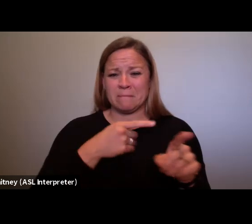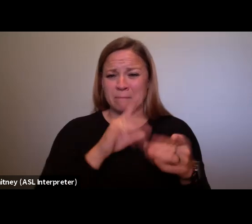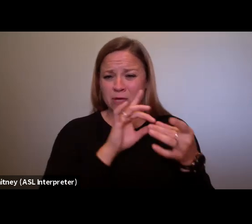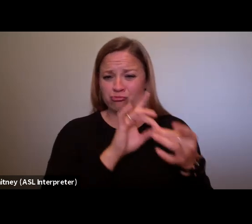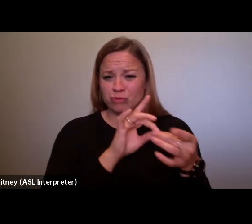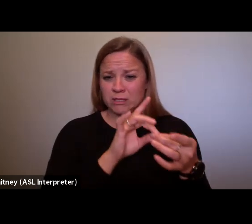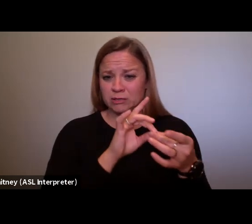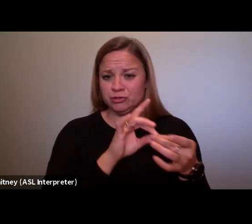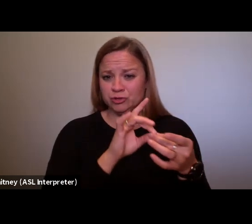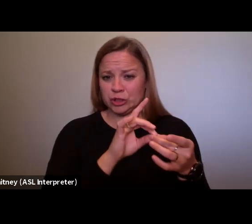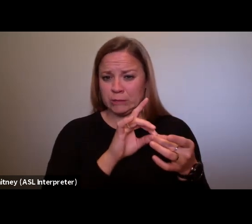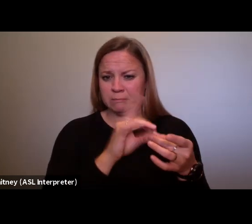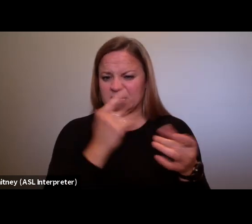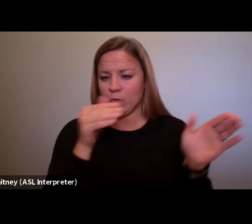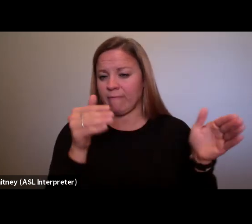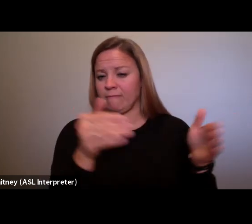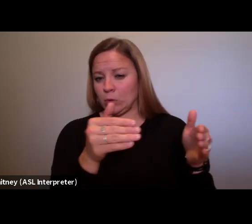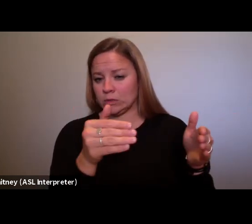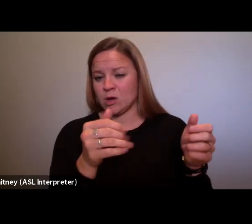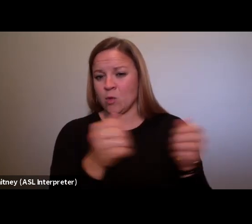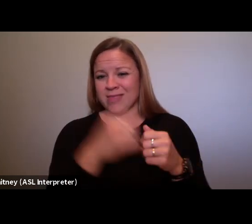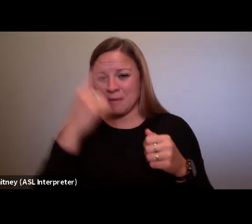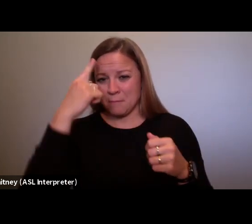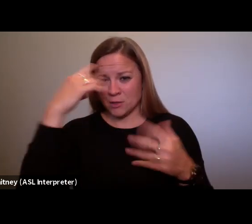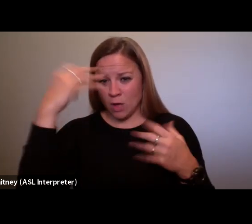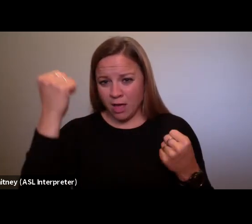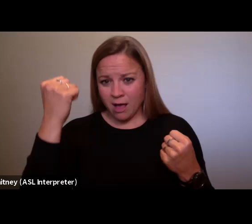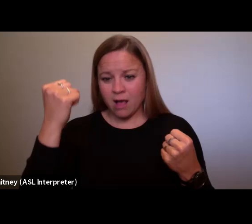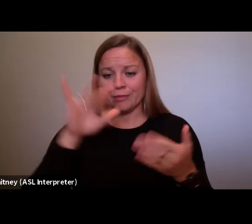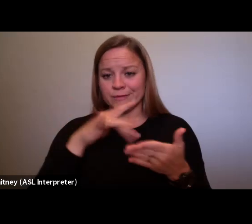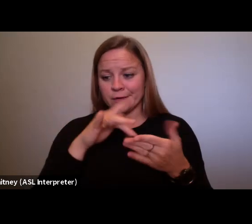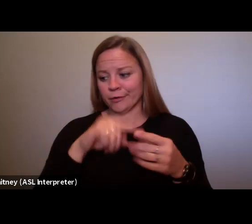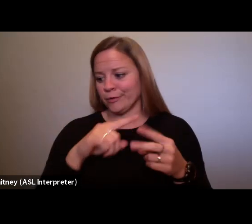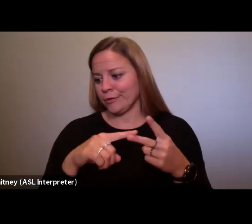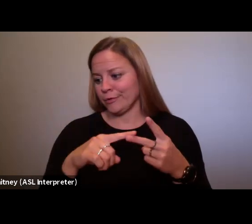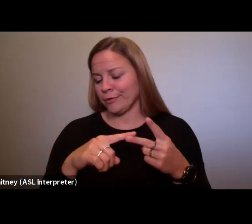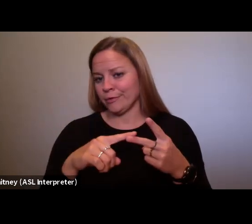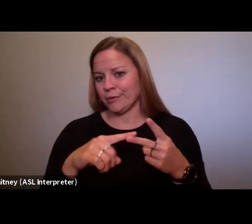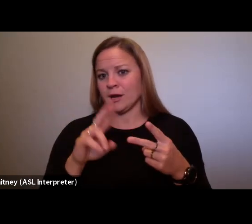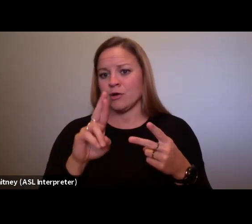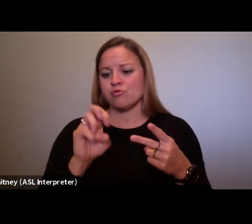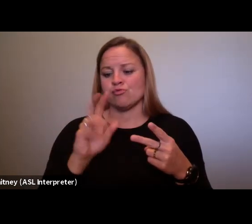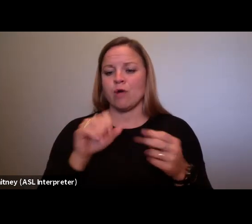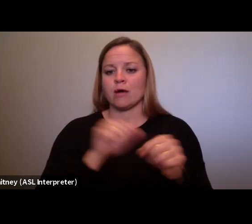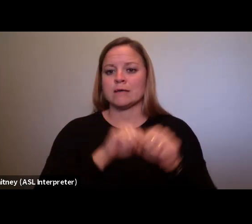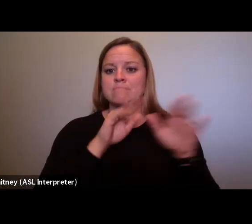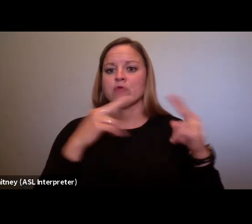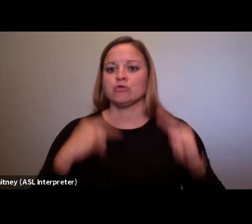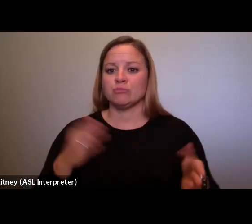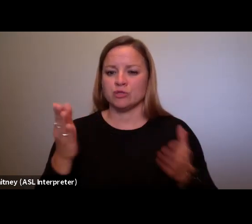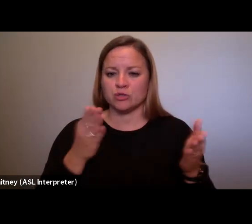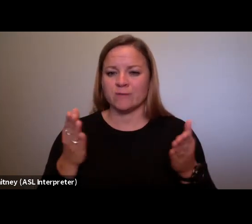relationships that we've been focusing on are with those mental health centers and Rocky Mountain Human Services and